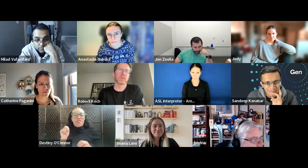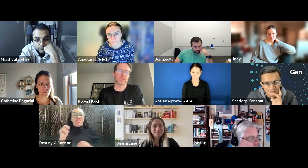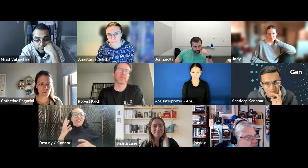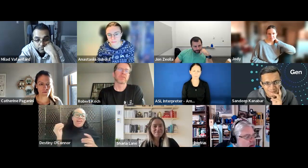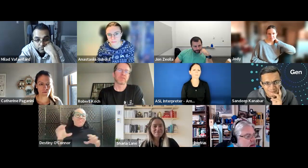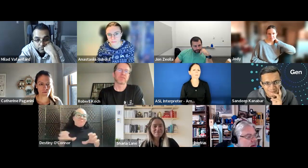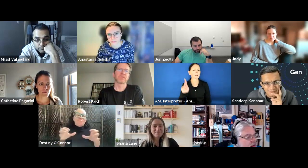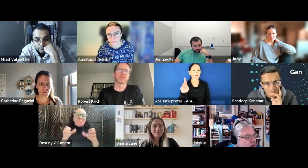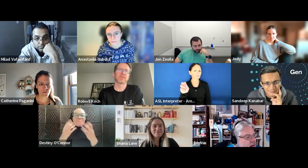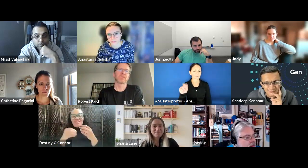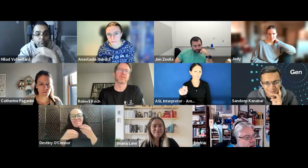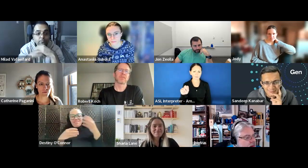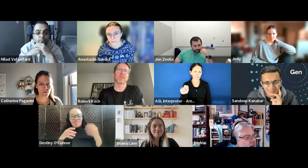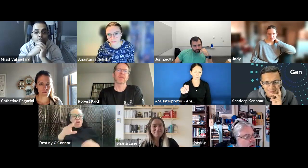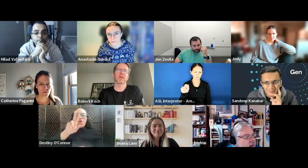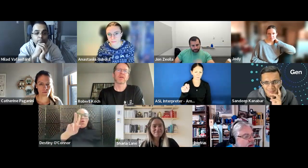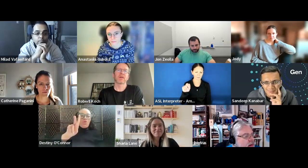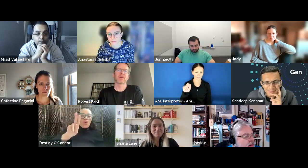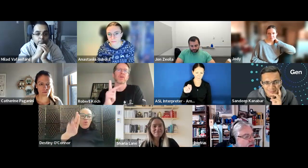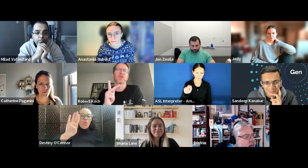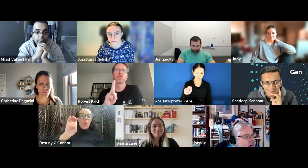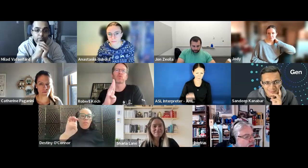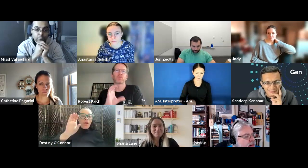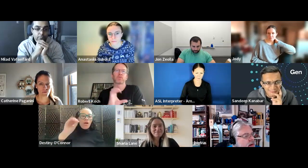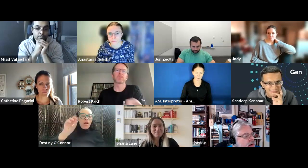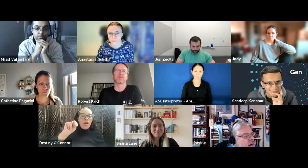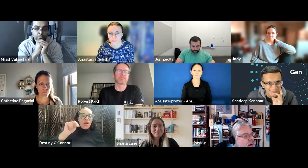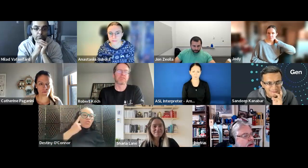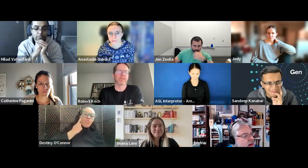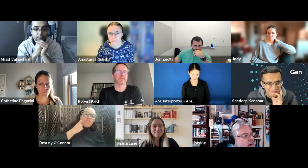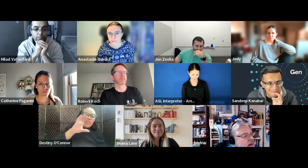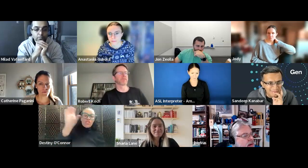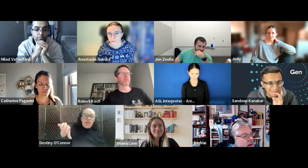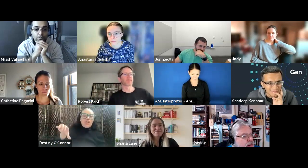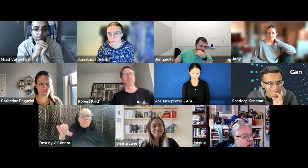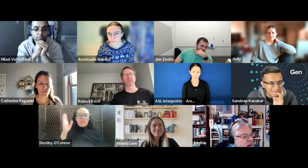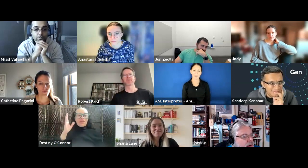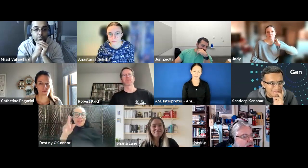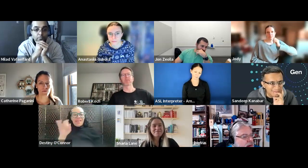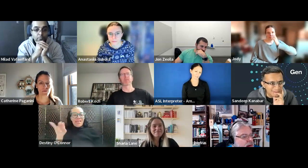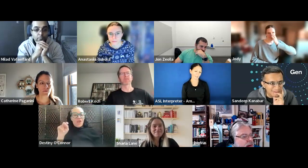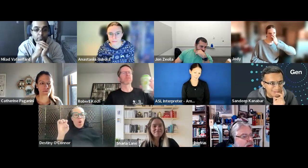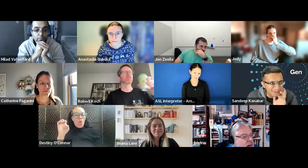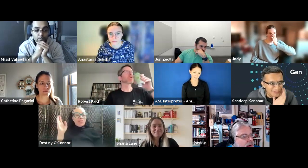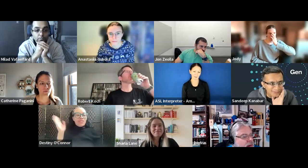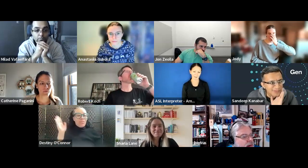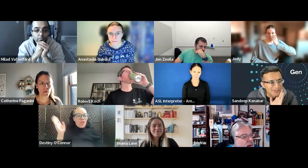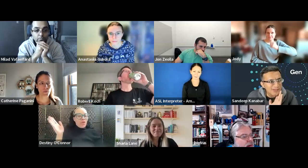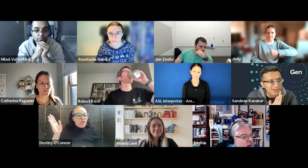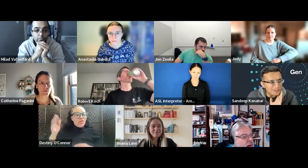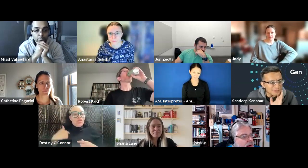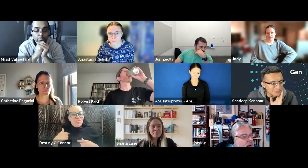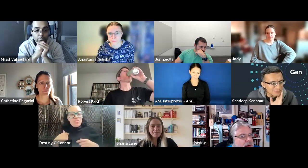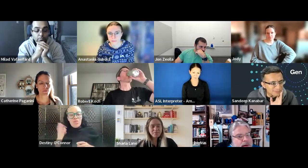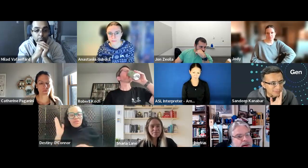speaker for, excuse me, the interpreter's just asking for clarification. Oh, CubeCon, excuse me, in Chicago.